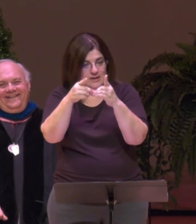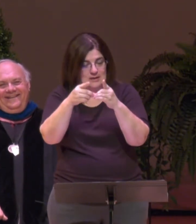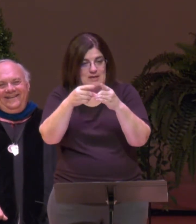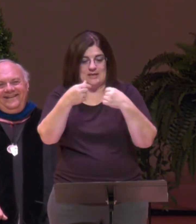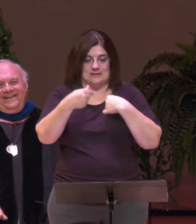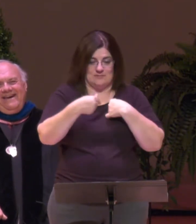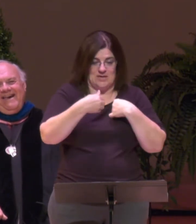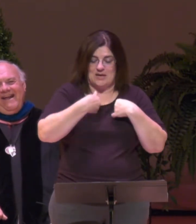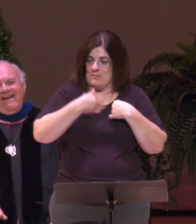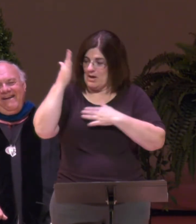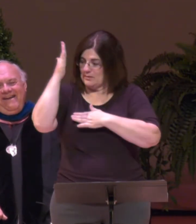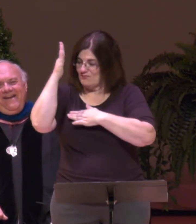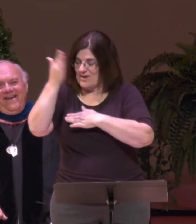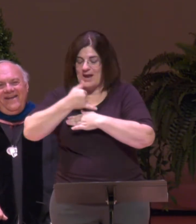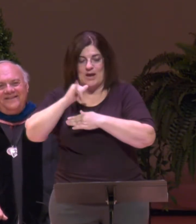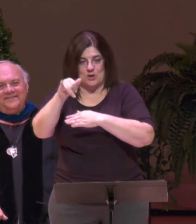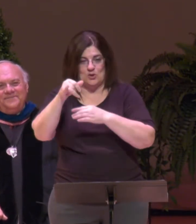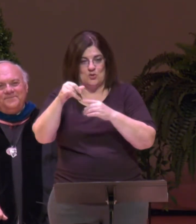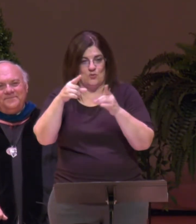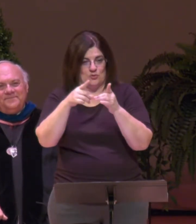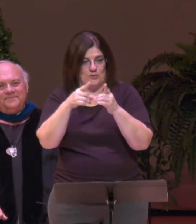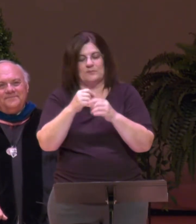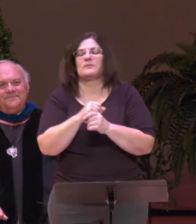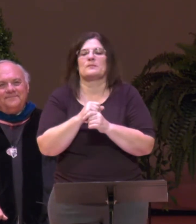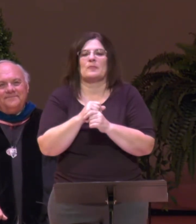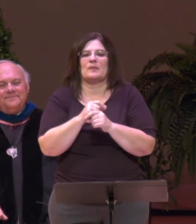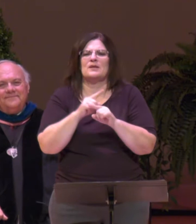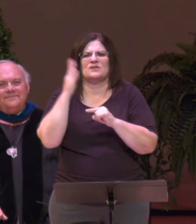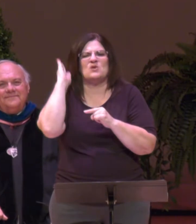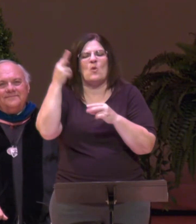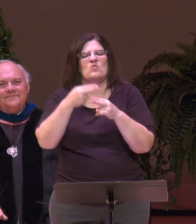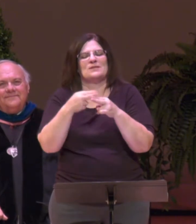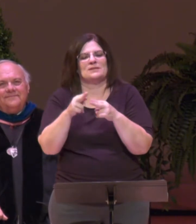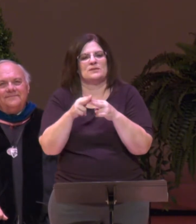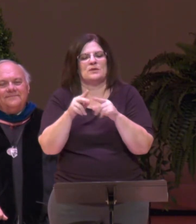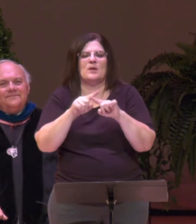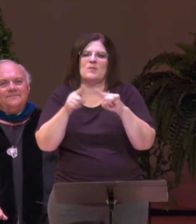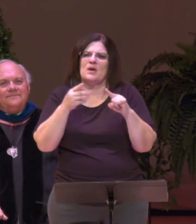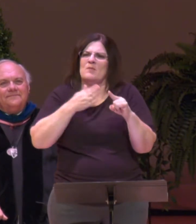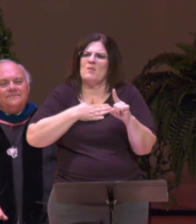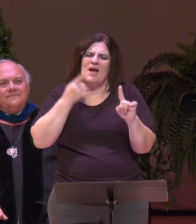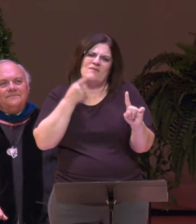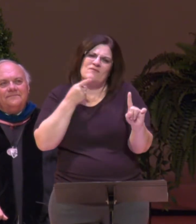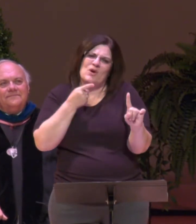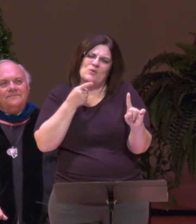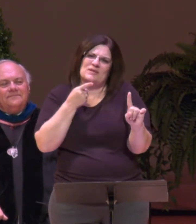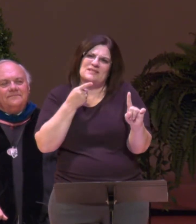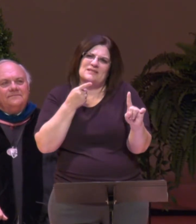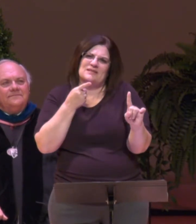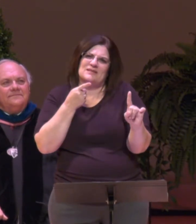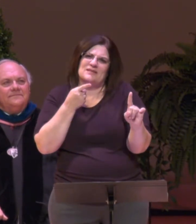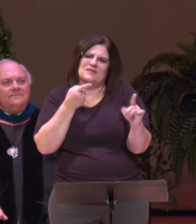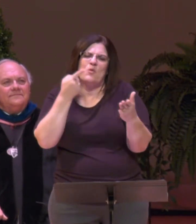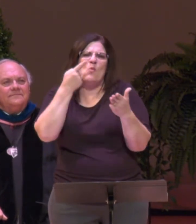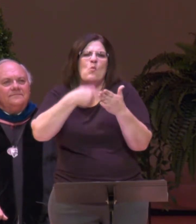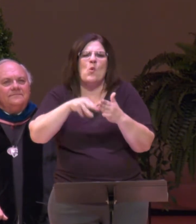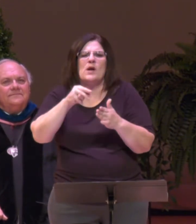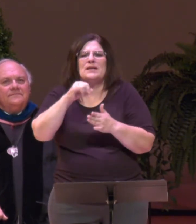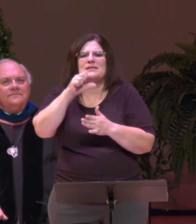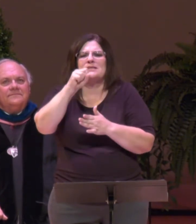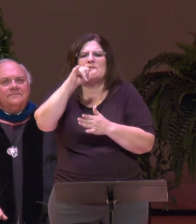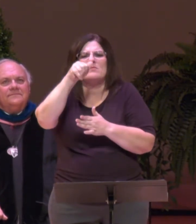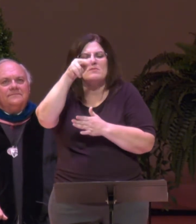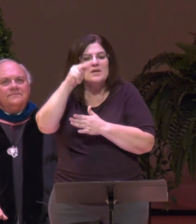that. But in preparing my comments, my focus kept on returning to what is the mission of a university. And why